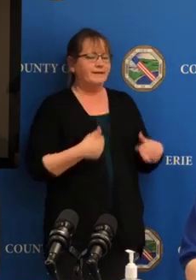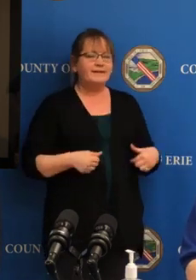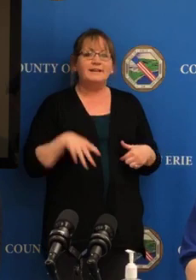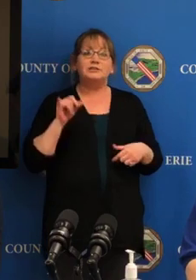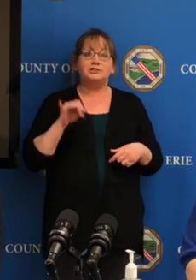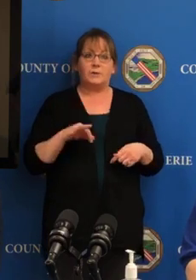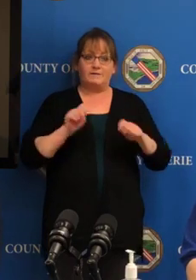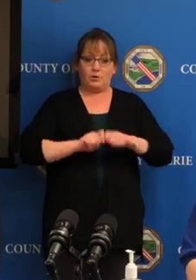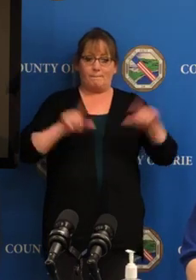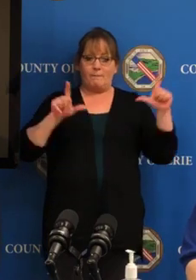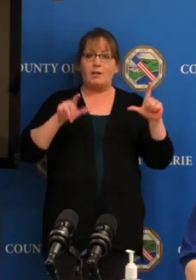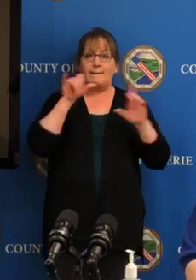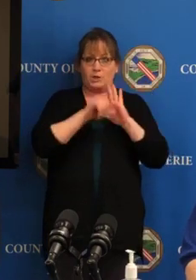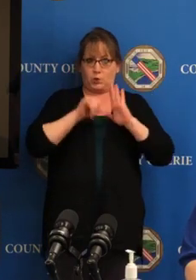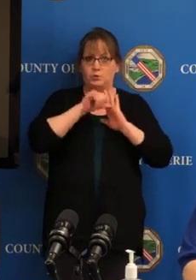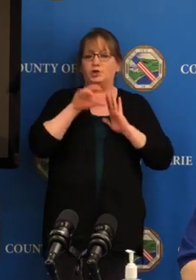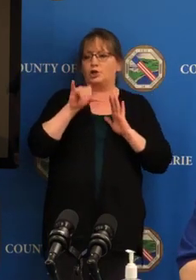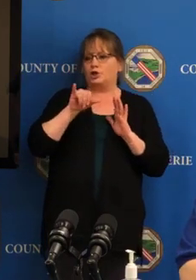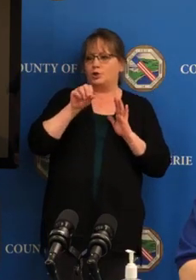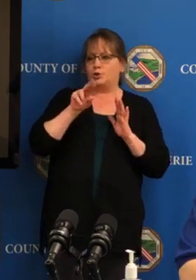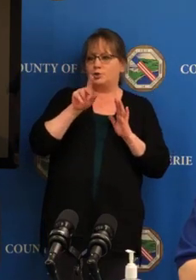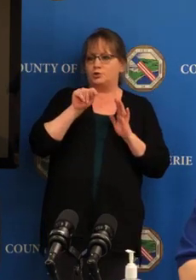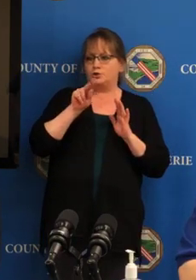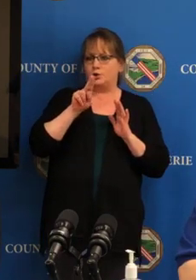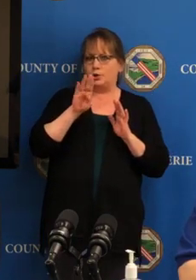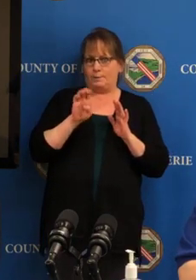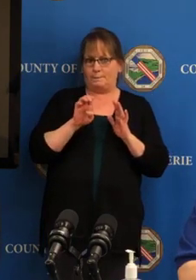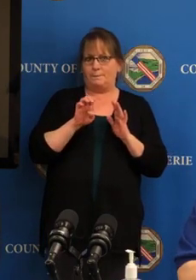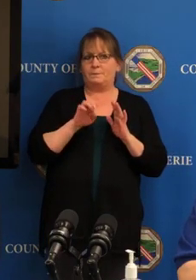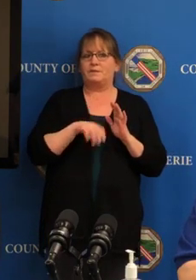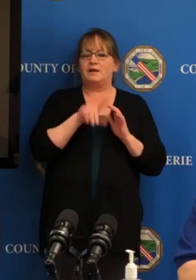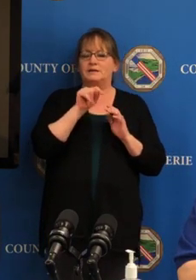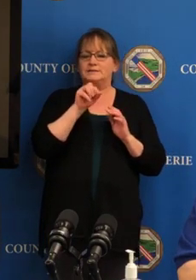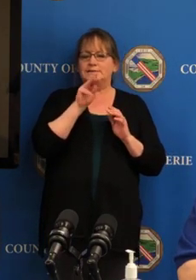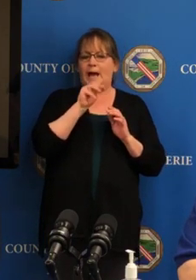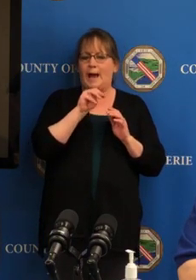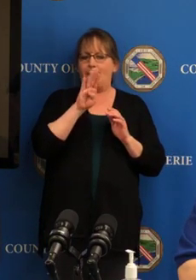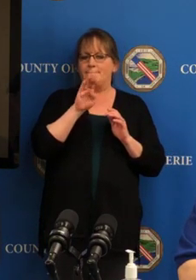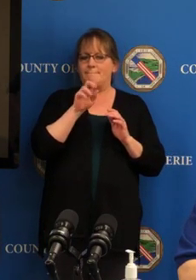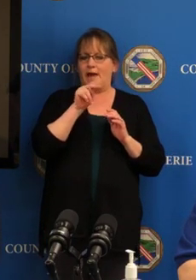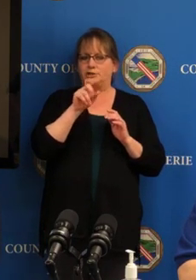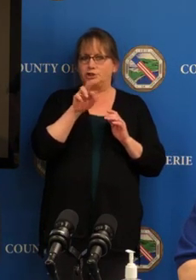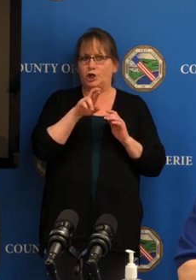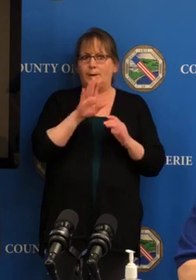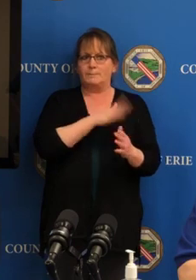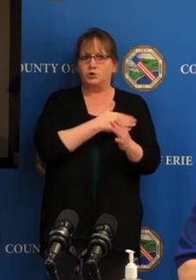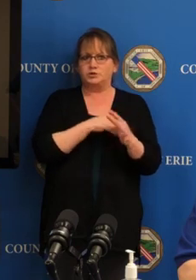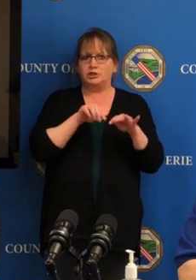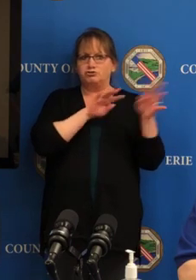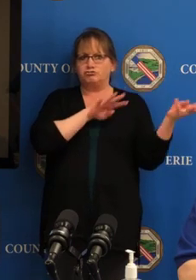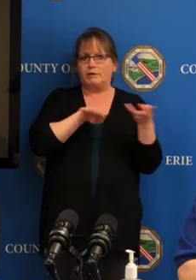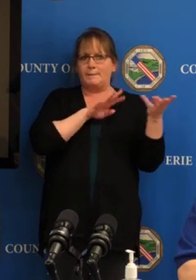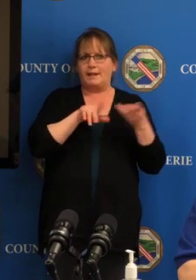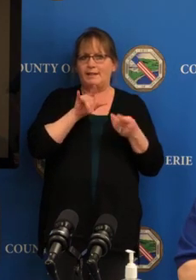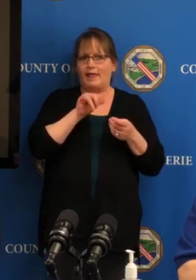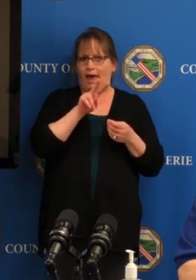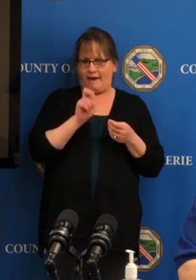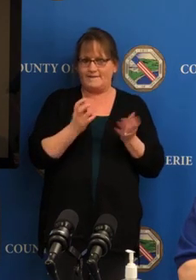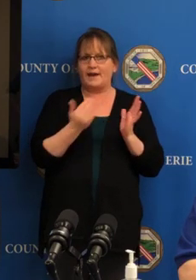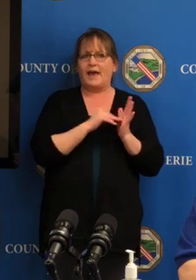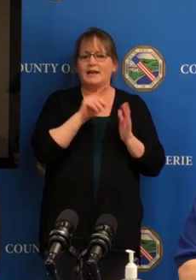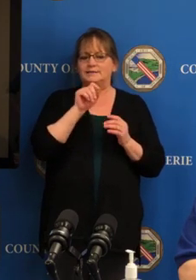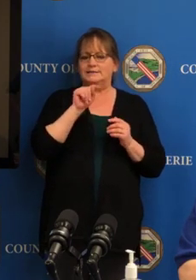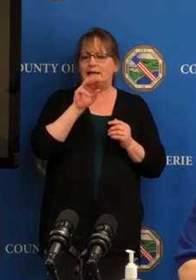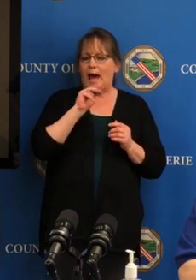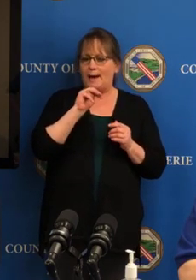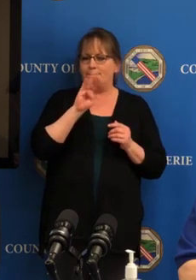you go to YouTube and you search Tom Bender Music Streaming Live, again, that's Tom Bender Music Streaming Live, you